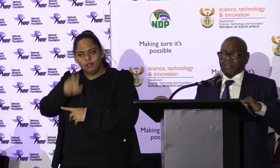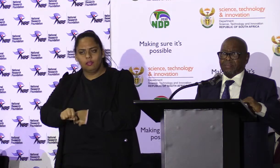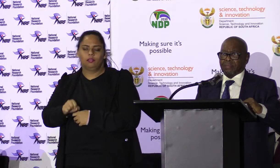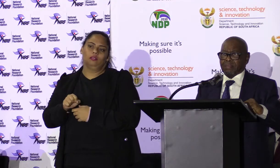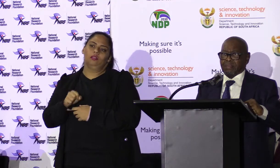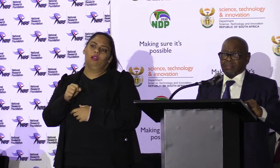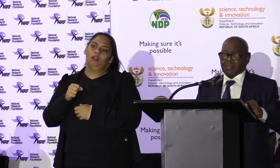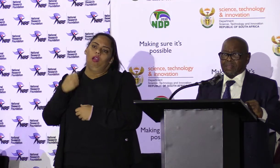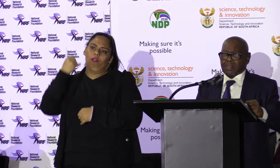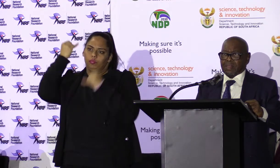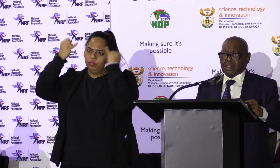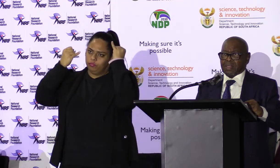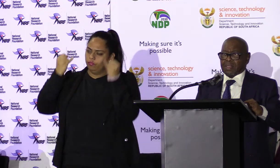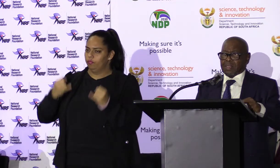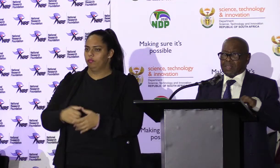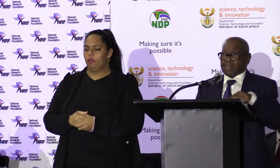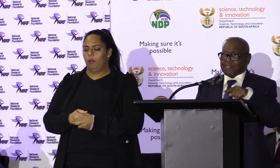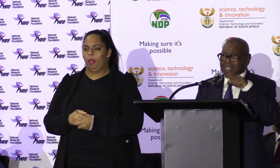talented nation.